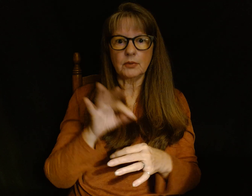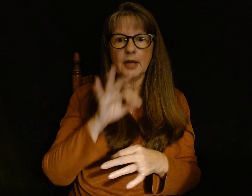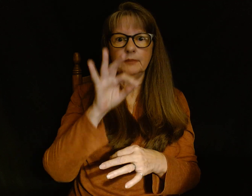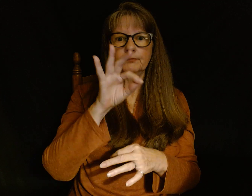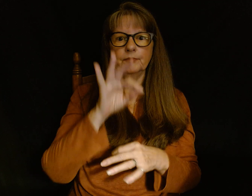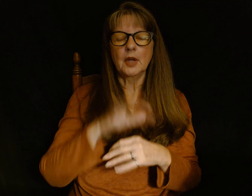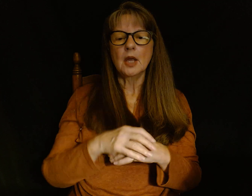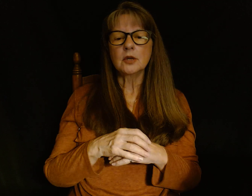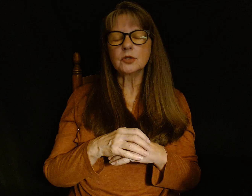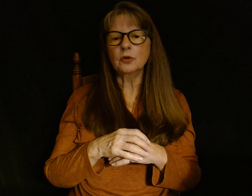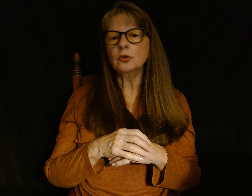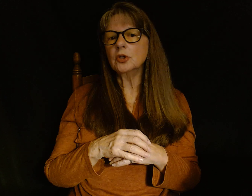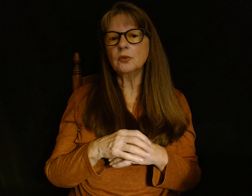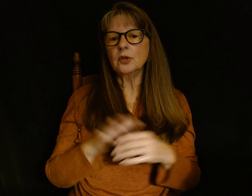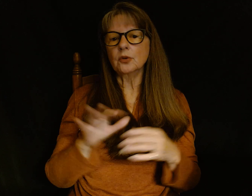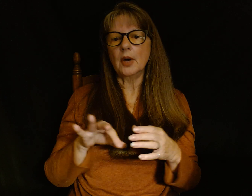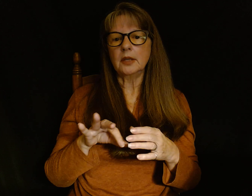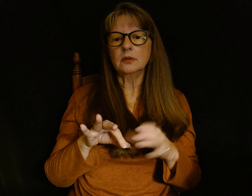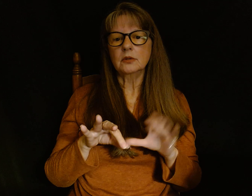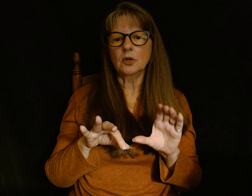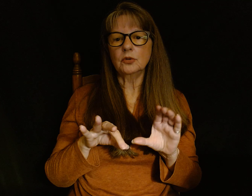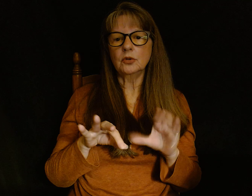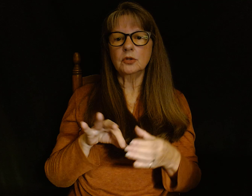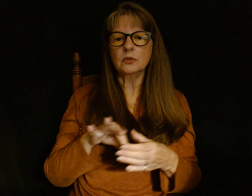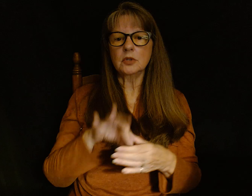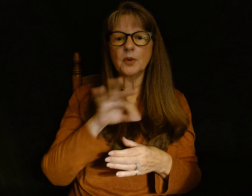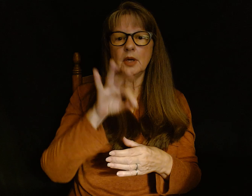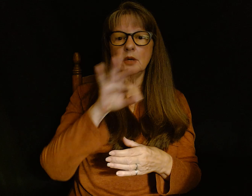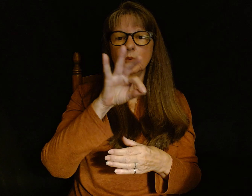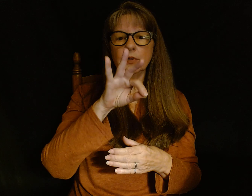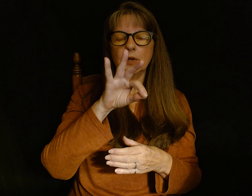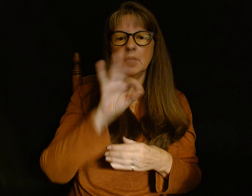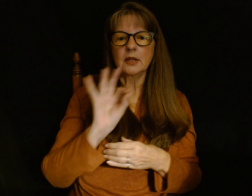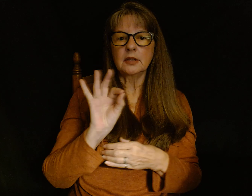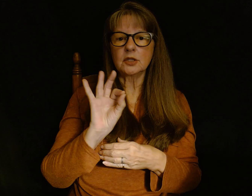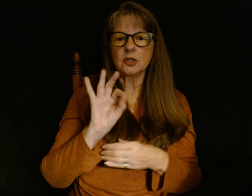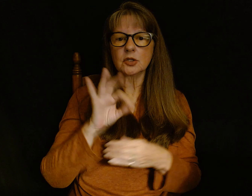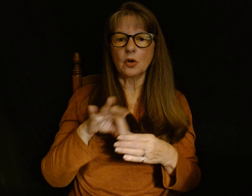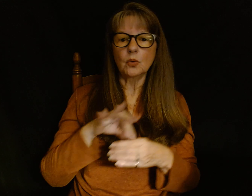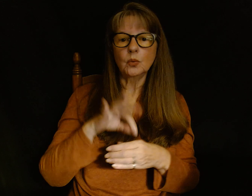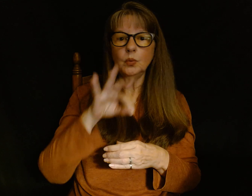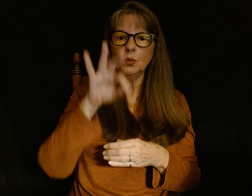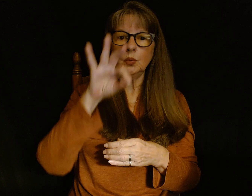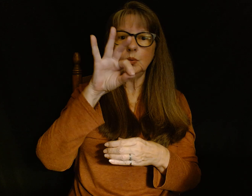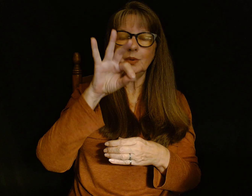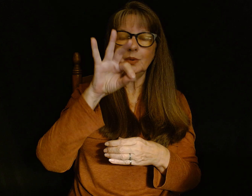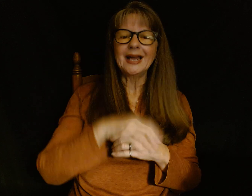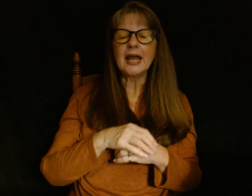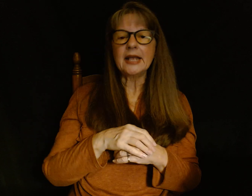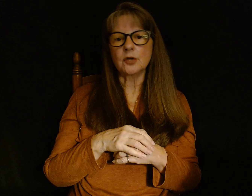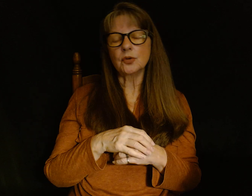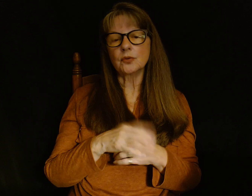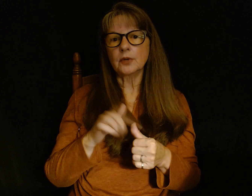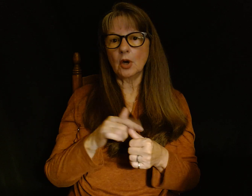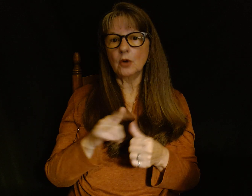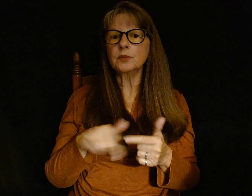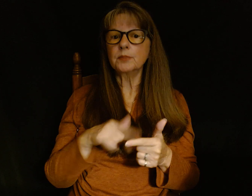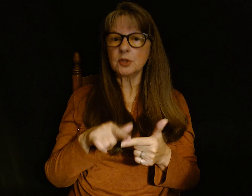right? So you could do either one. So you could do this way, where this is the soul. It's also ghost, but